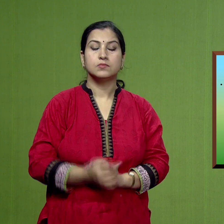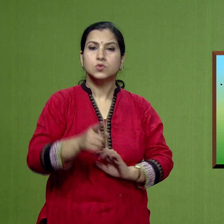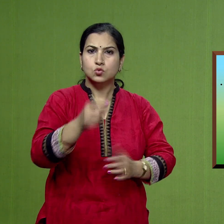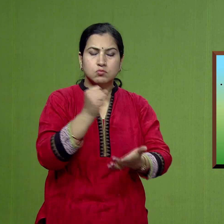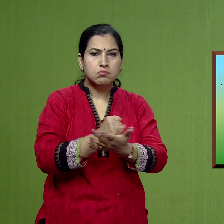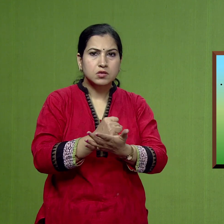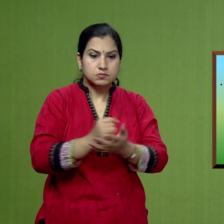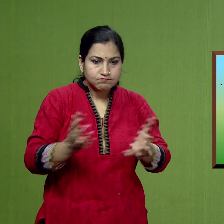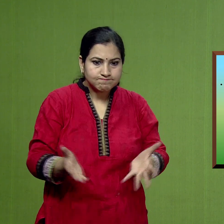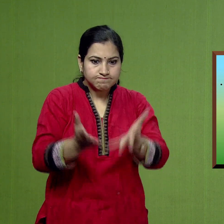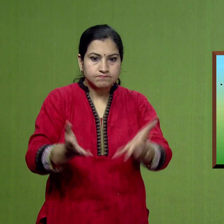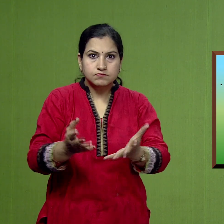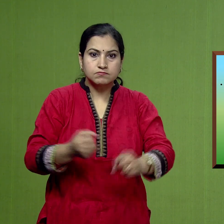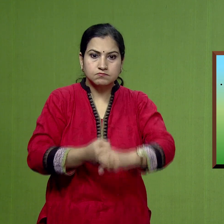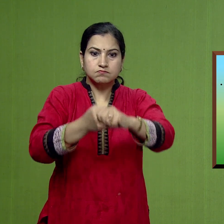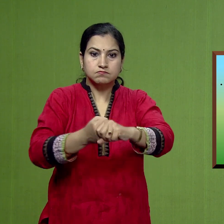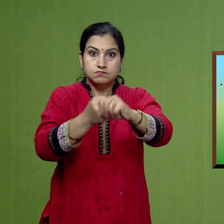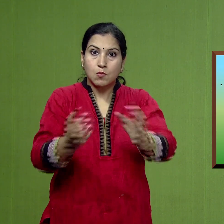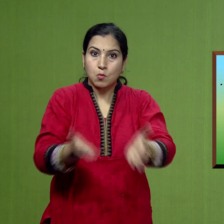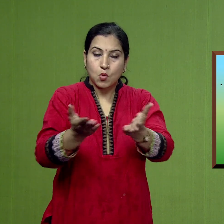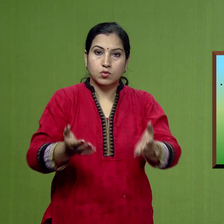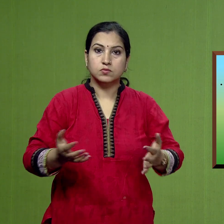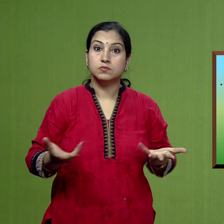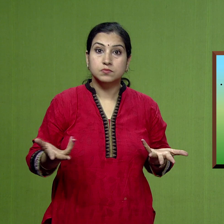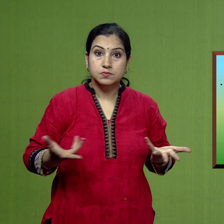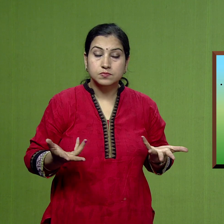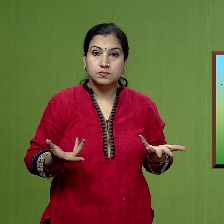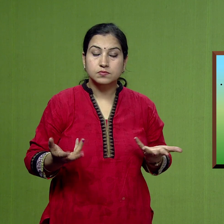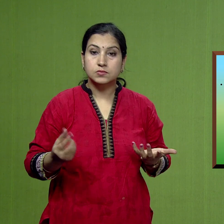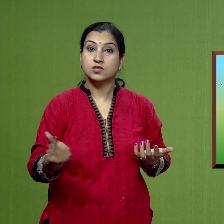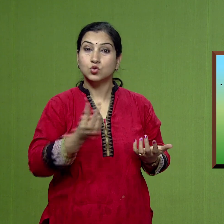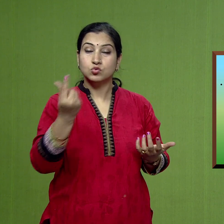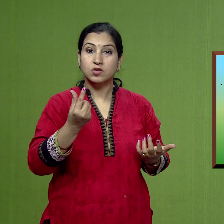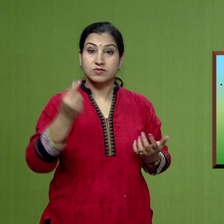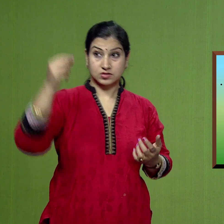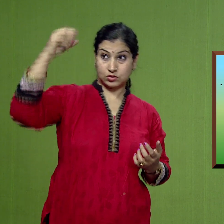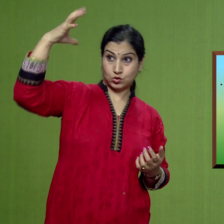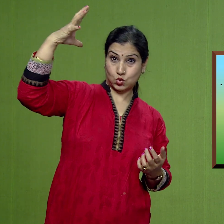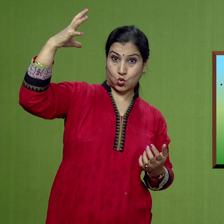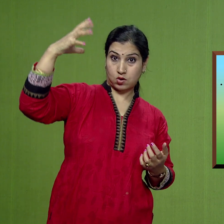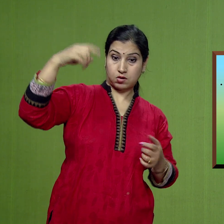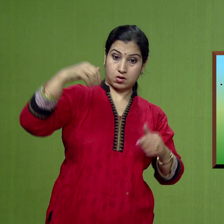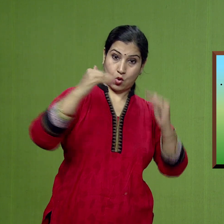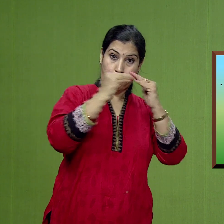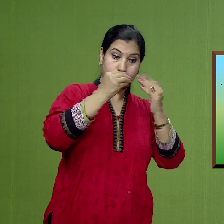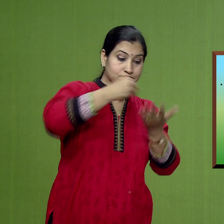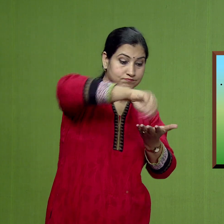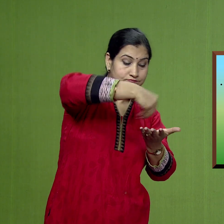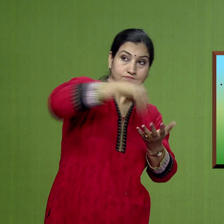You must encourage the use of solar cooker at home, which uses heat from the